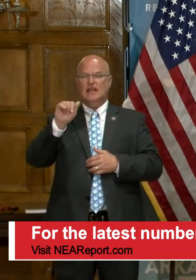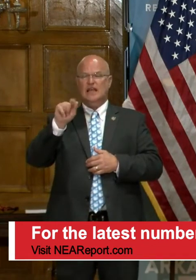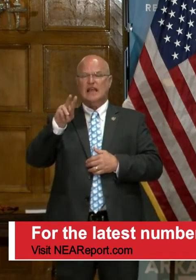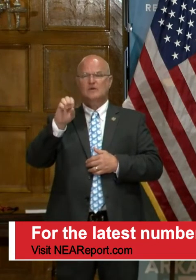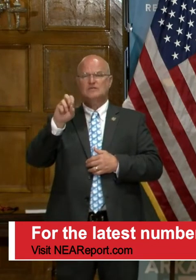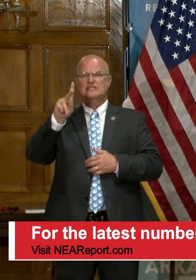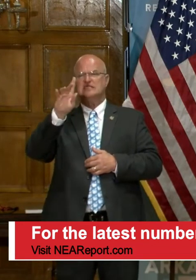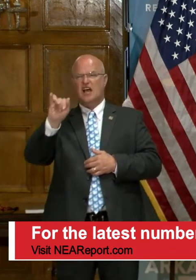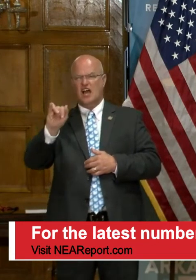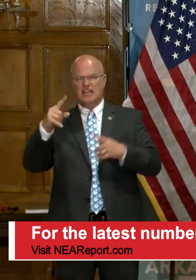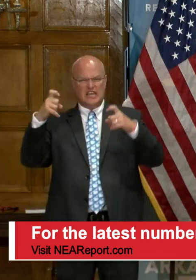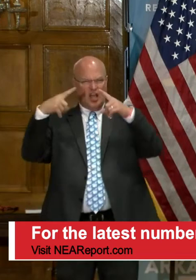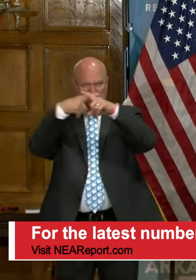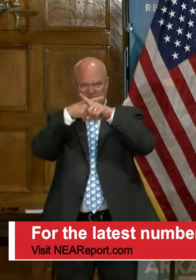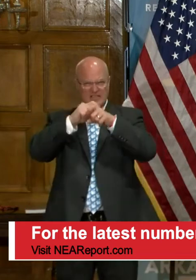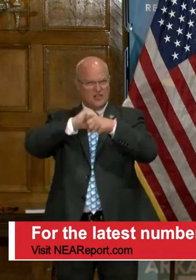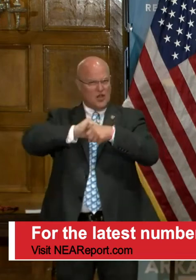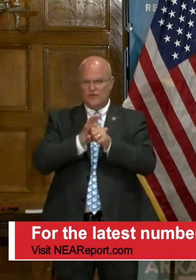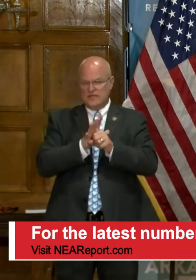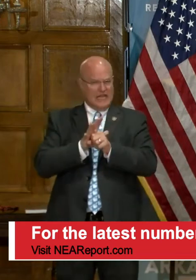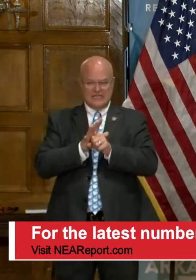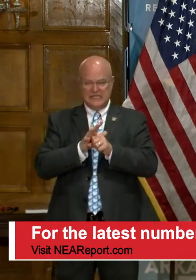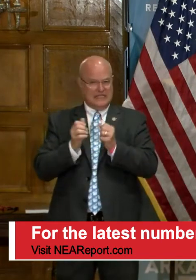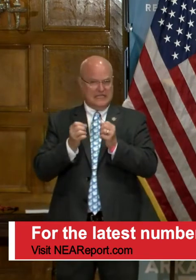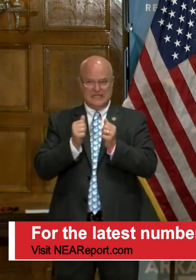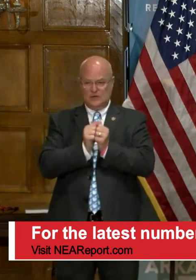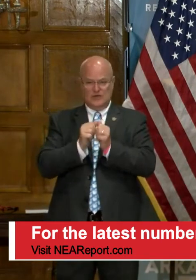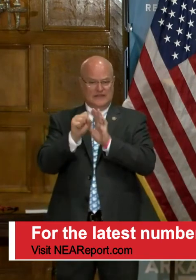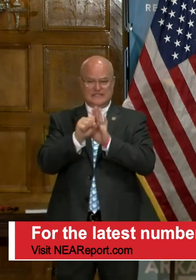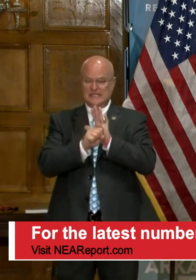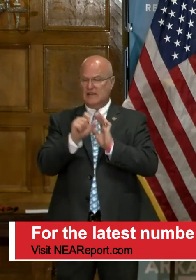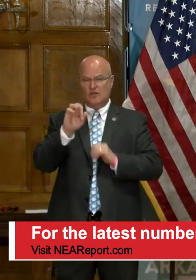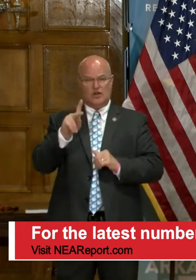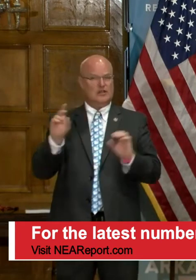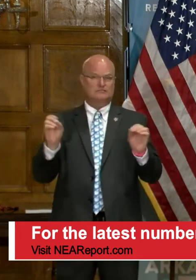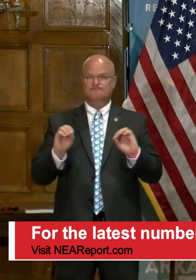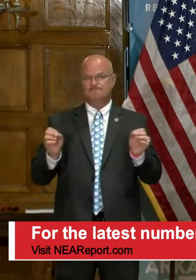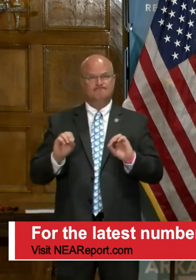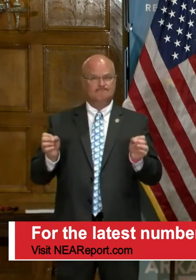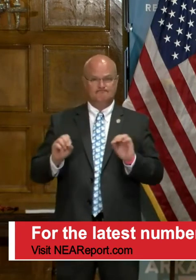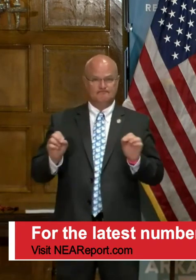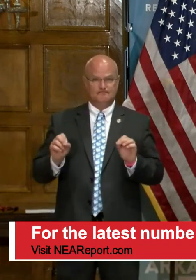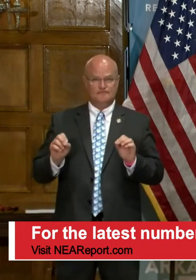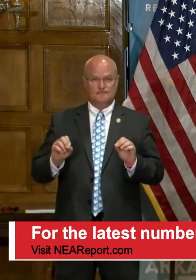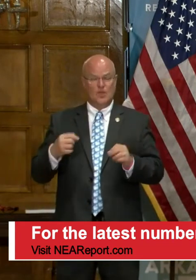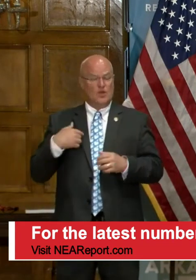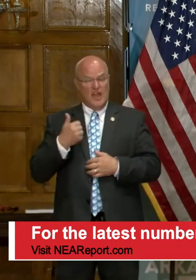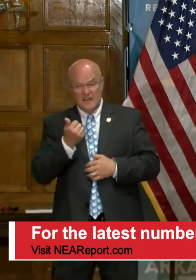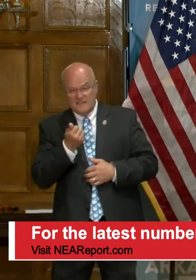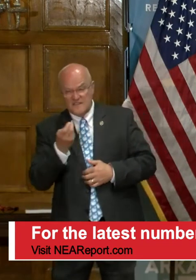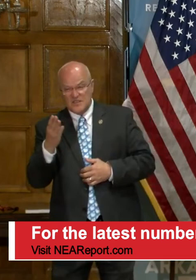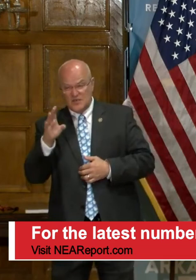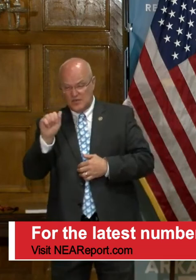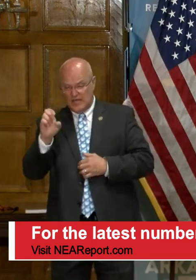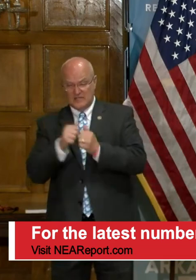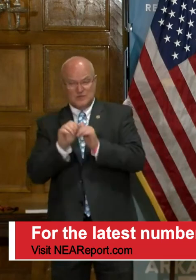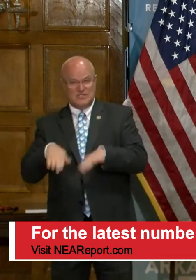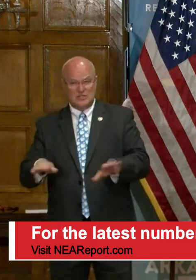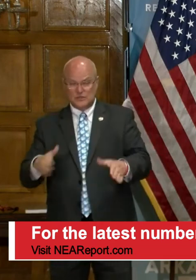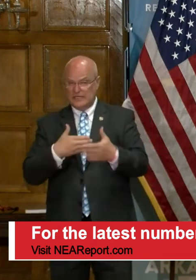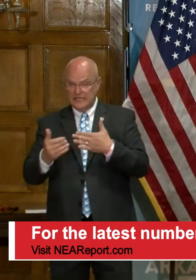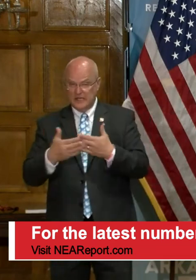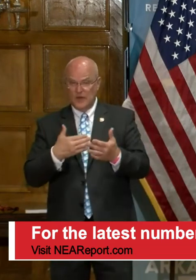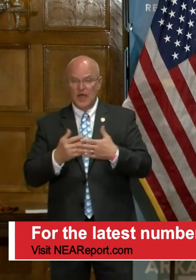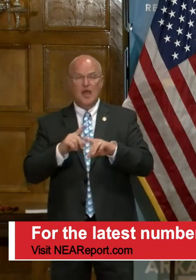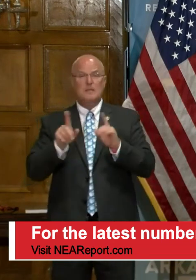Kawasaki-like complication of COVID-19 in our state, in Arkansas. Of course, we've had very few cases in children in our